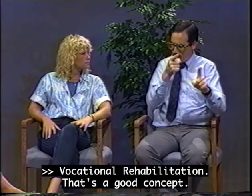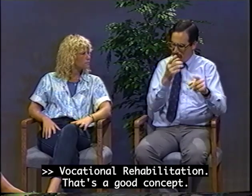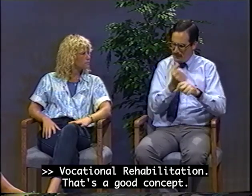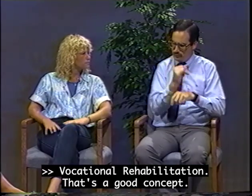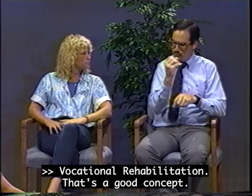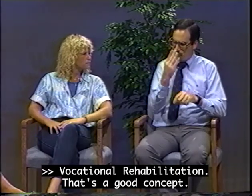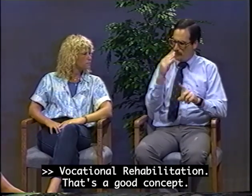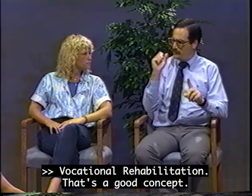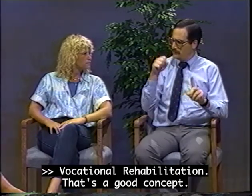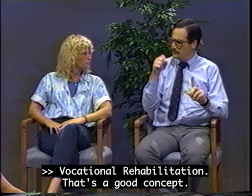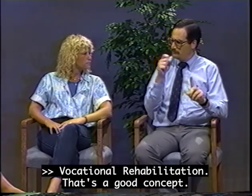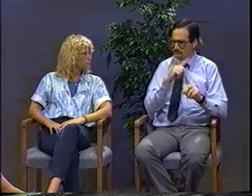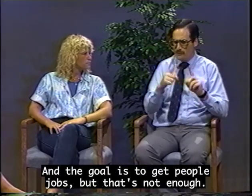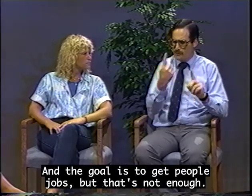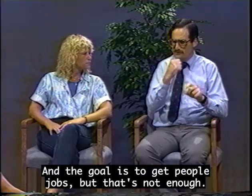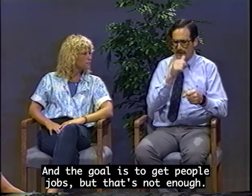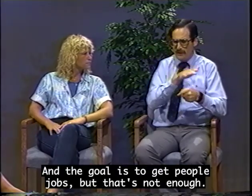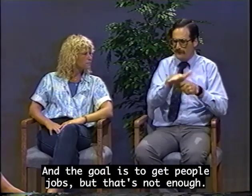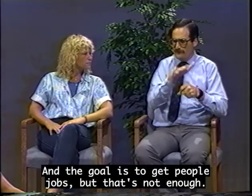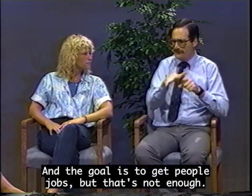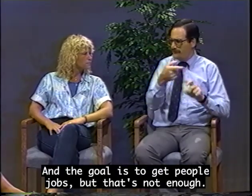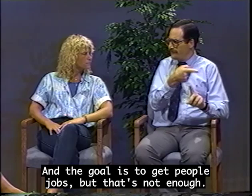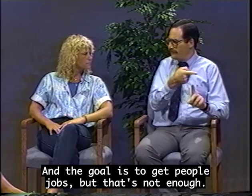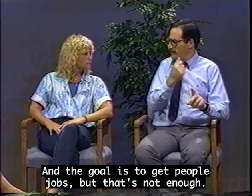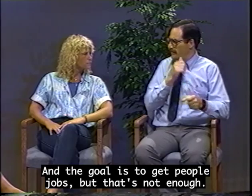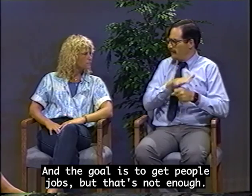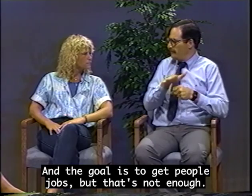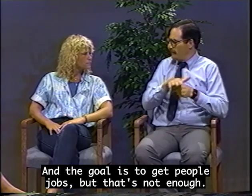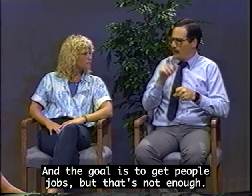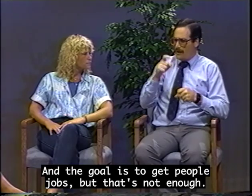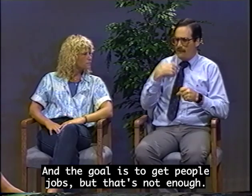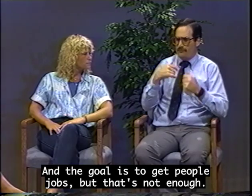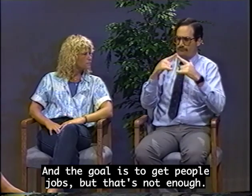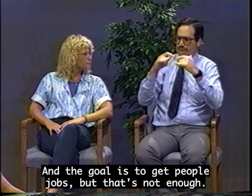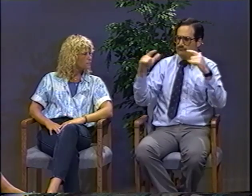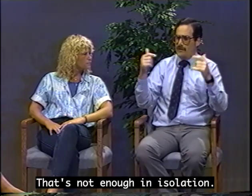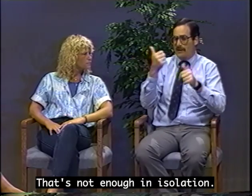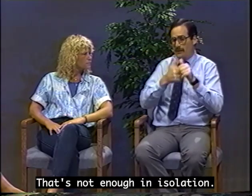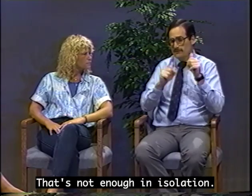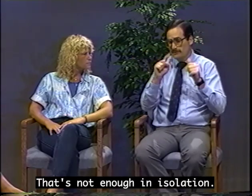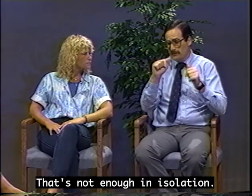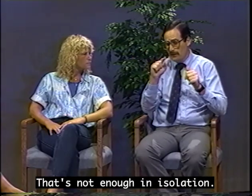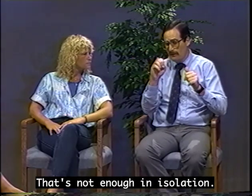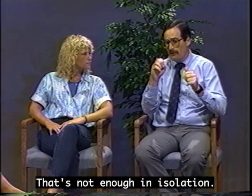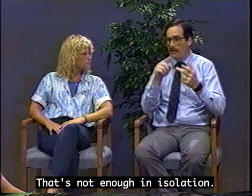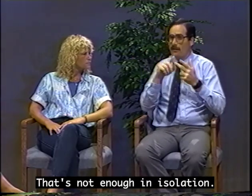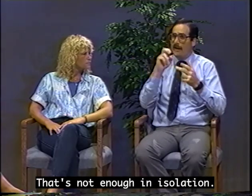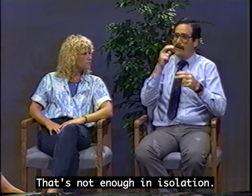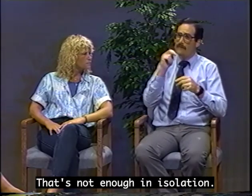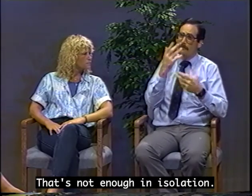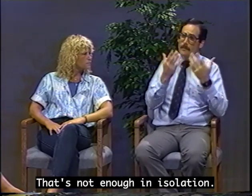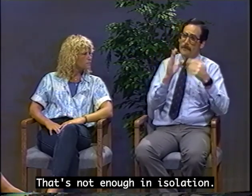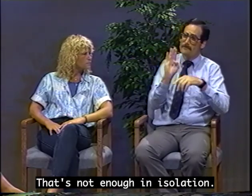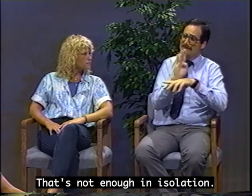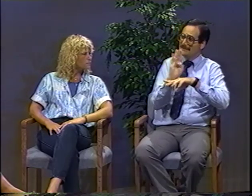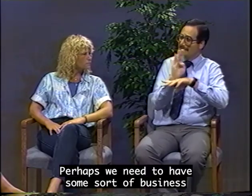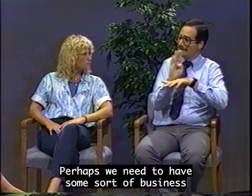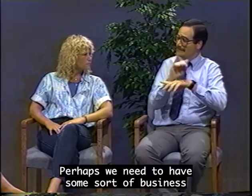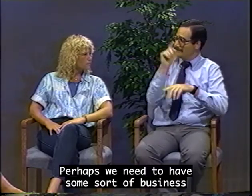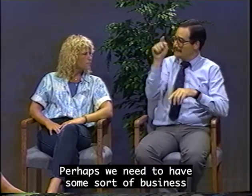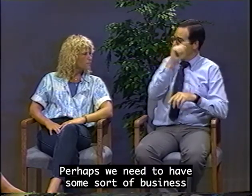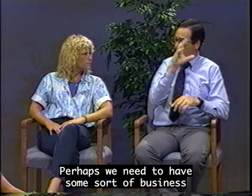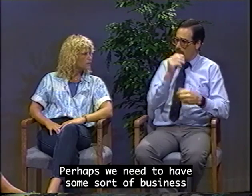Vocational rehabilitation, that's a good concept, and the goal is to get people jobs. But that's not enough. That's not enough in